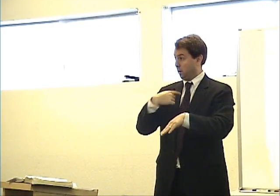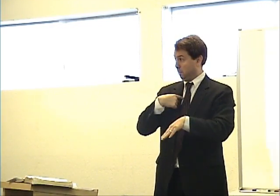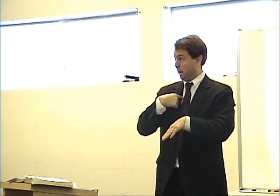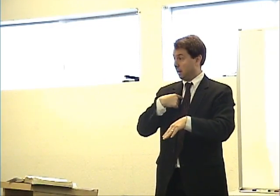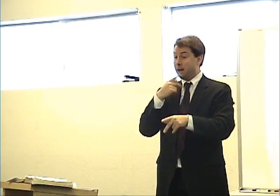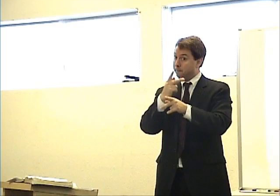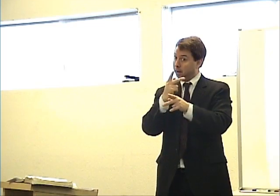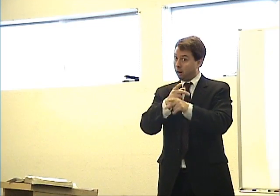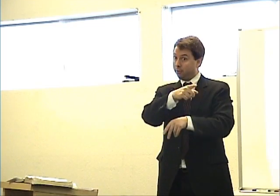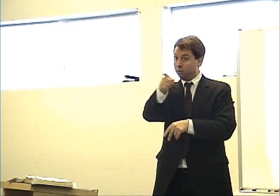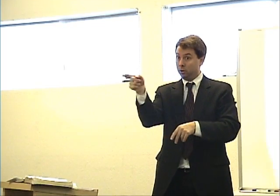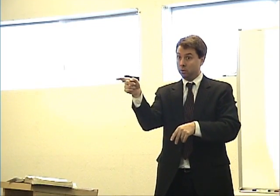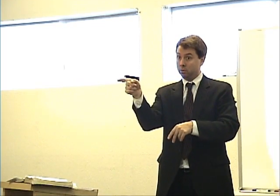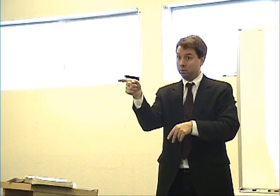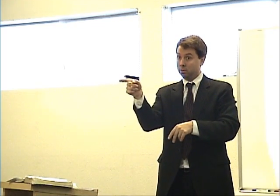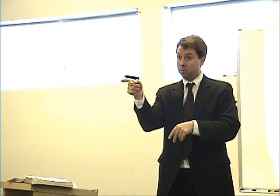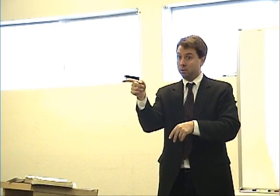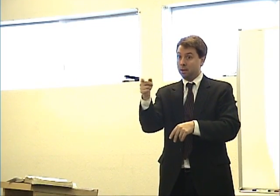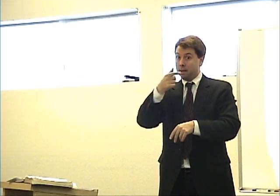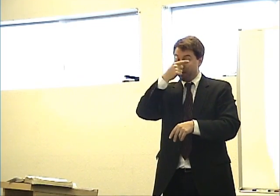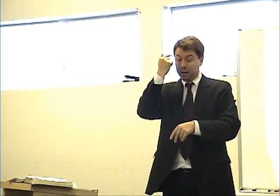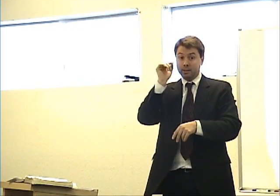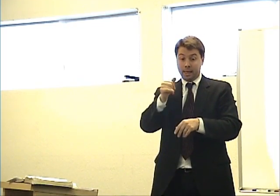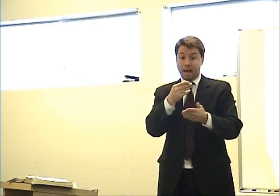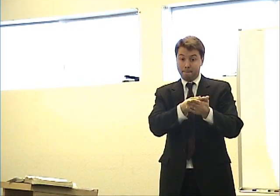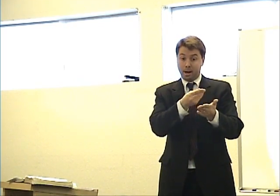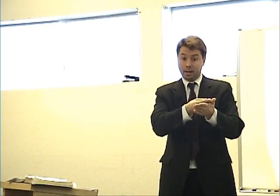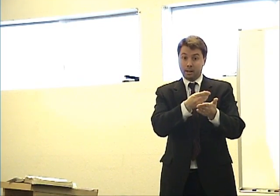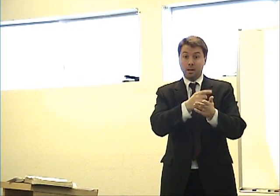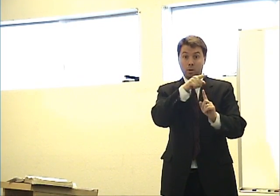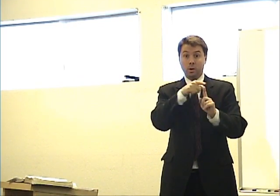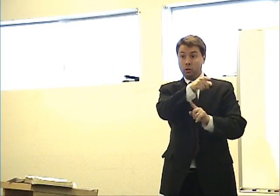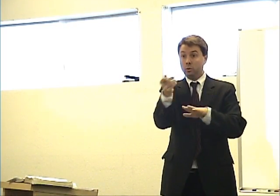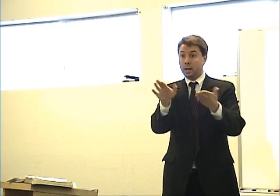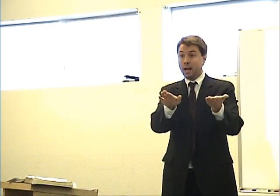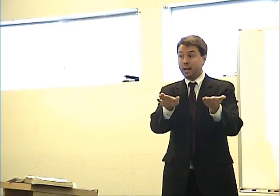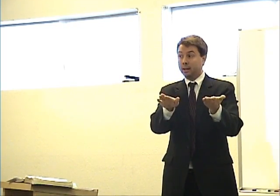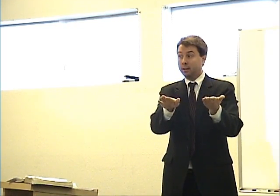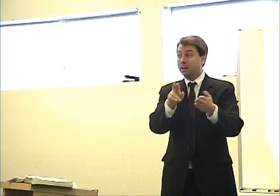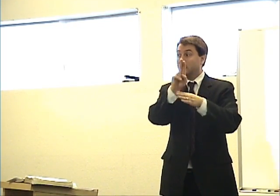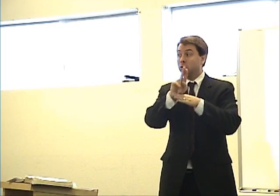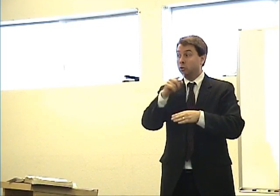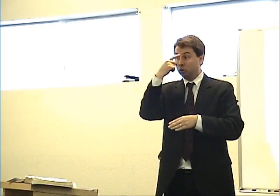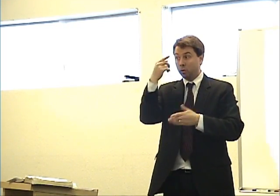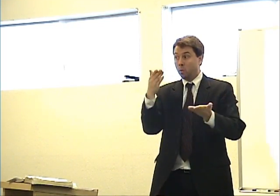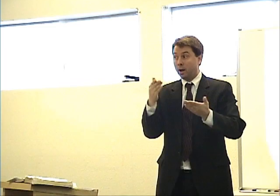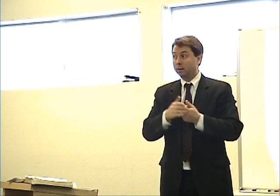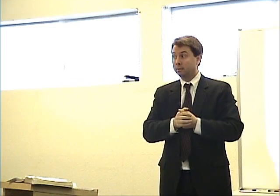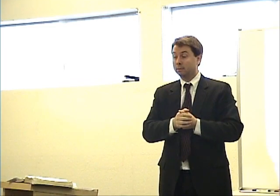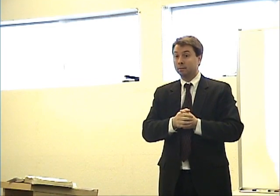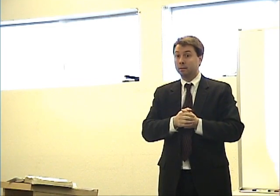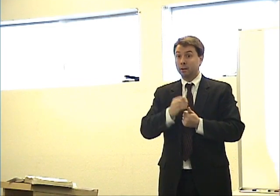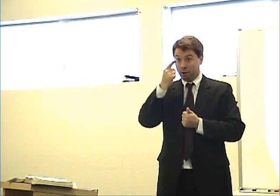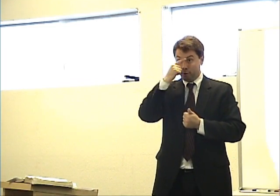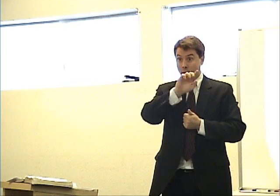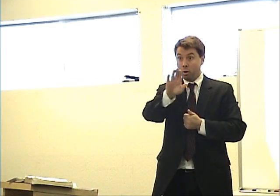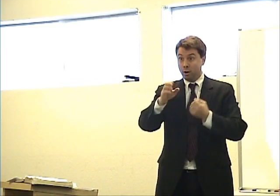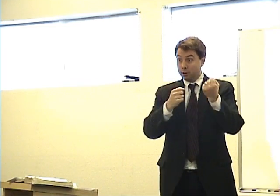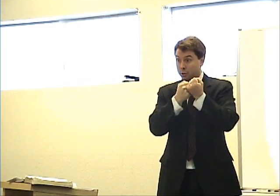me. Be careful, you. Because that money, when you die, is used for what? For